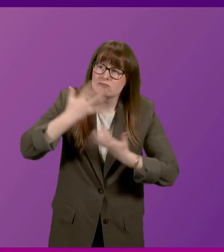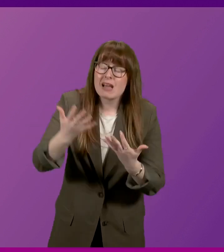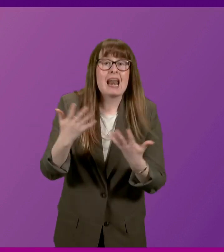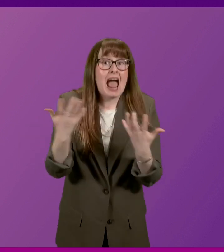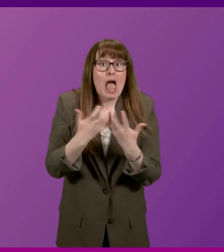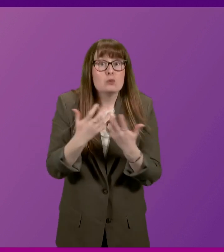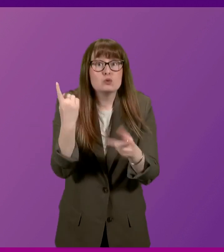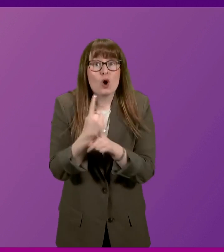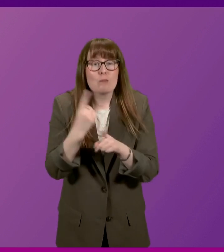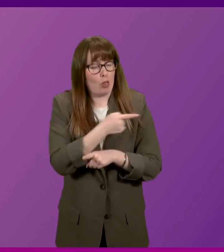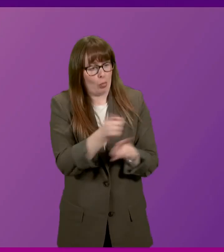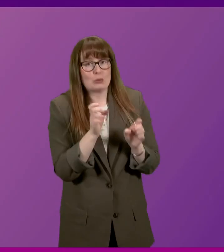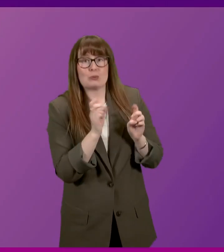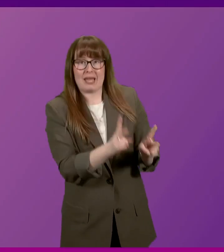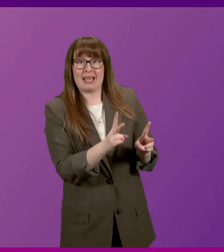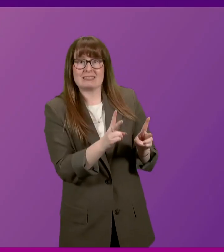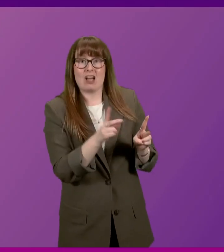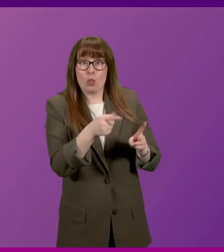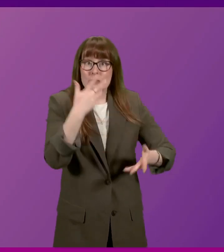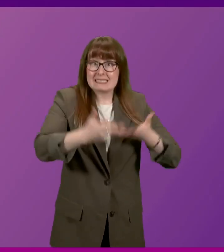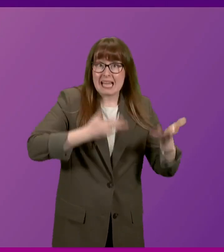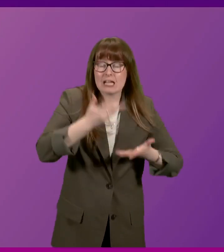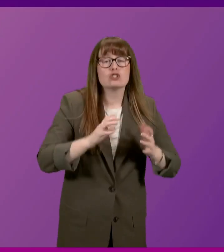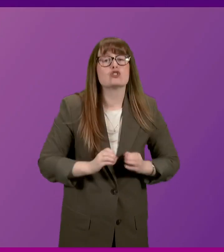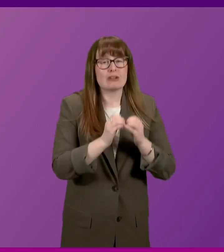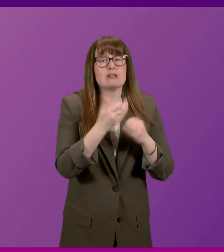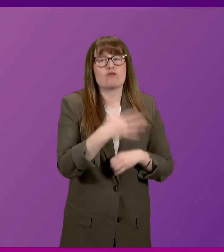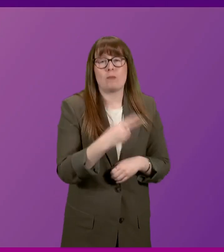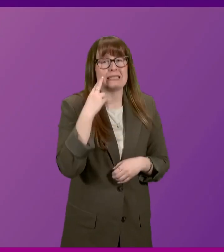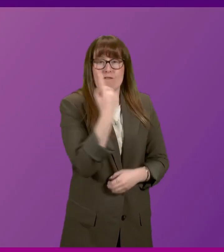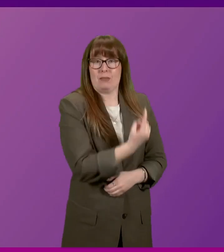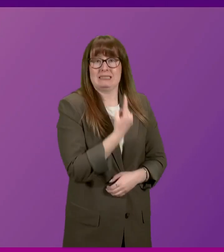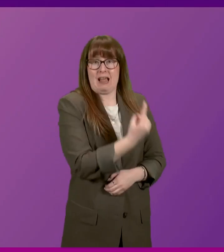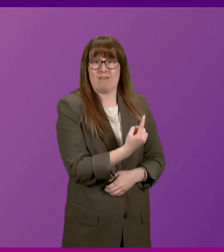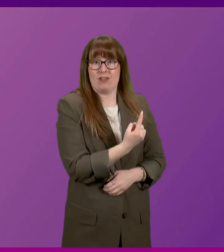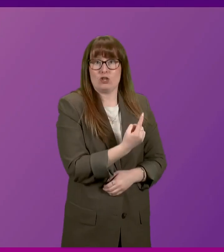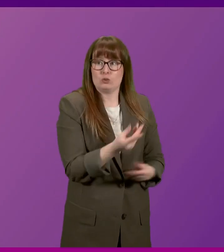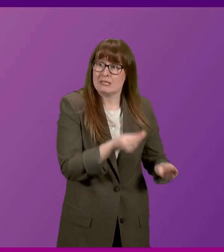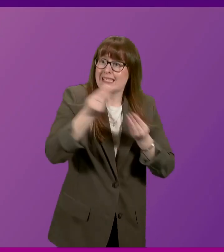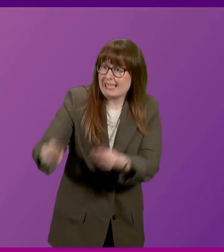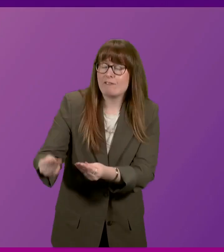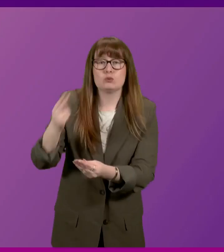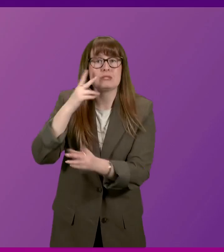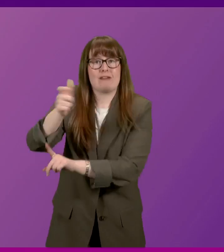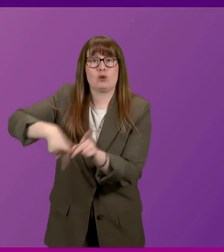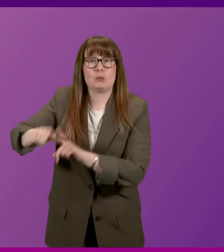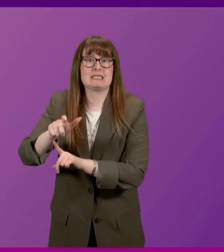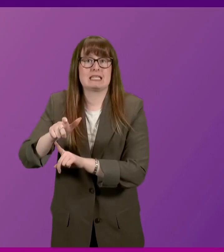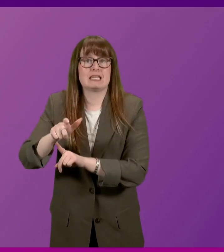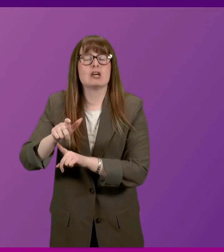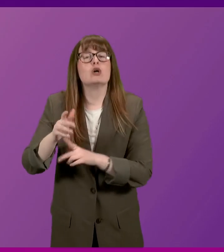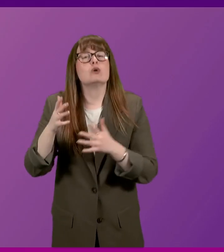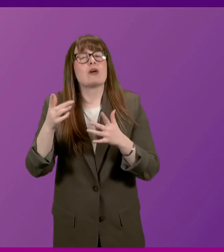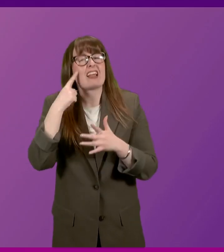talk about it in a way that's understood. And these signs were created by deaf people for deaf people, so they've come from the community, and I